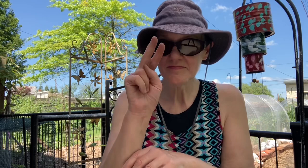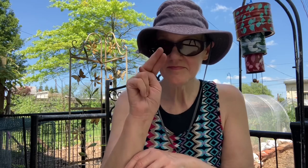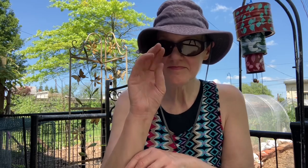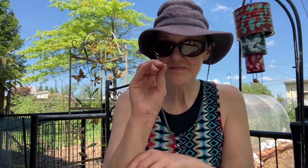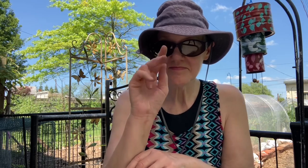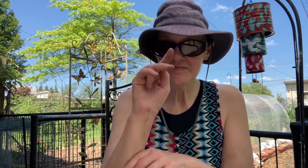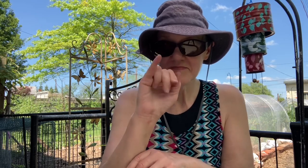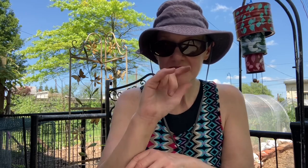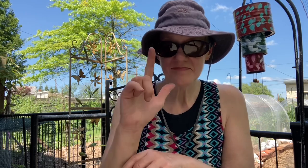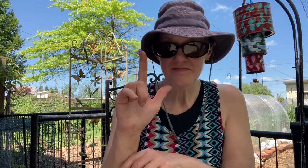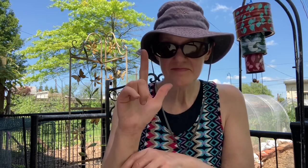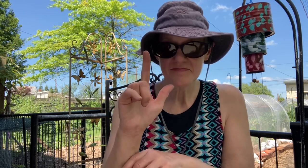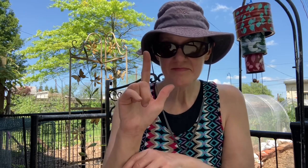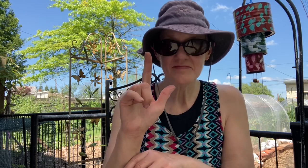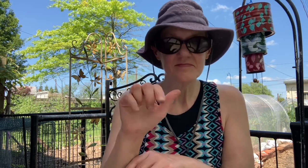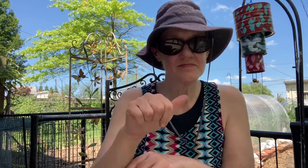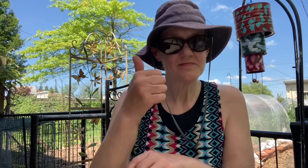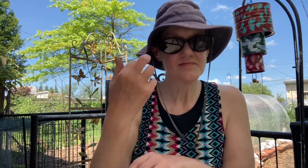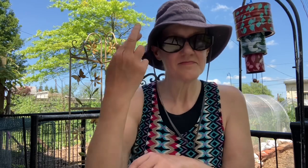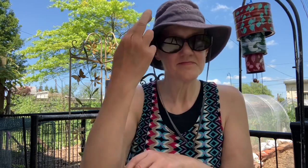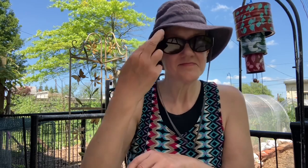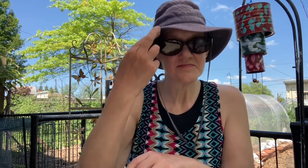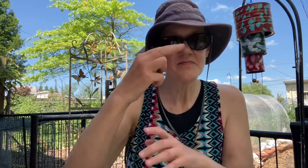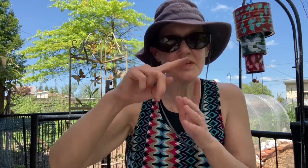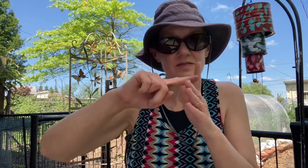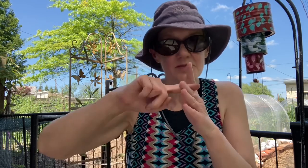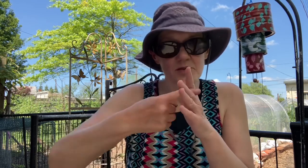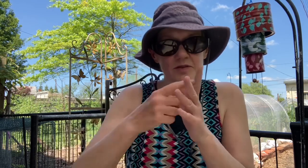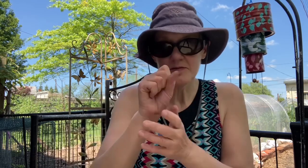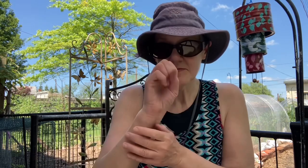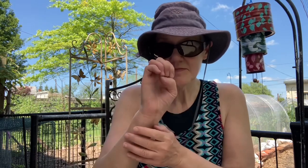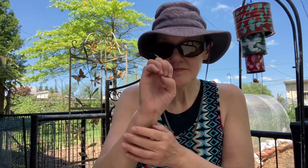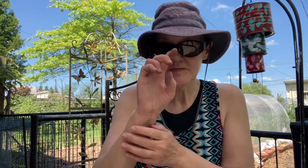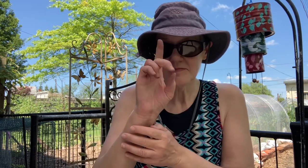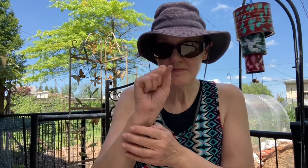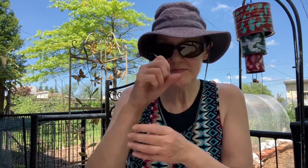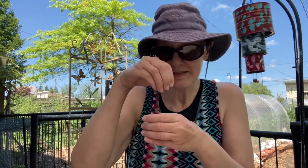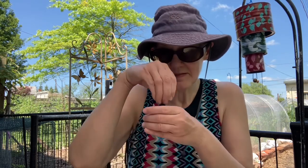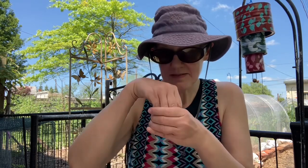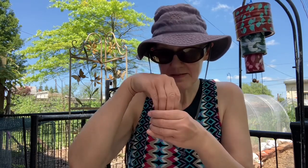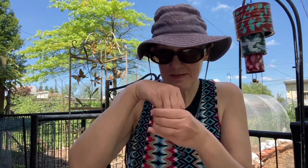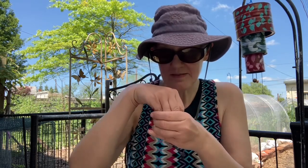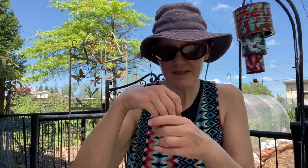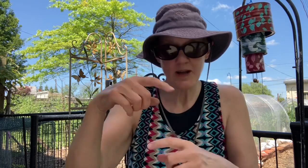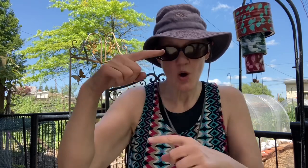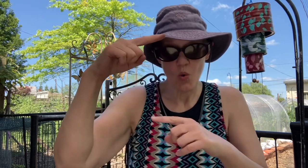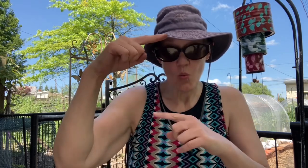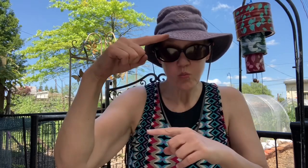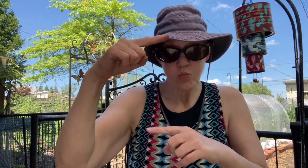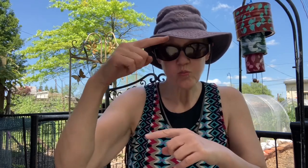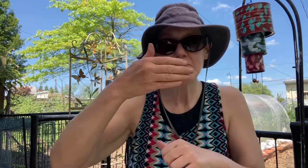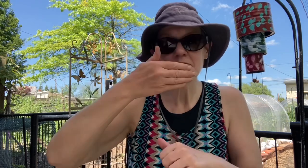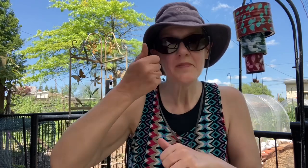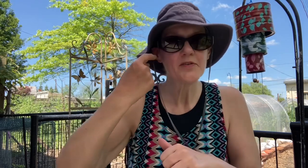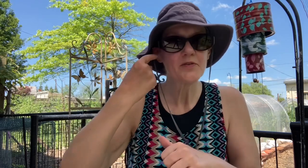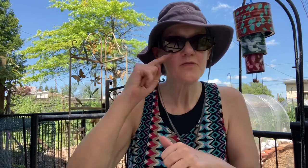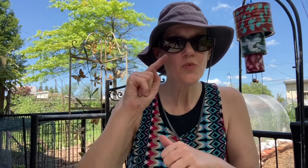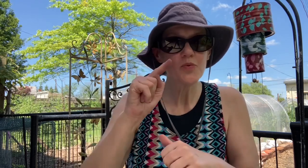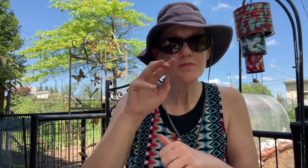garden method. And that's another reason I like to start my seedlings inside. So they're a nice, good